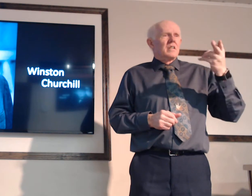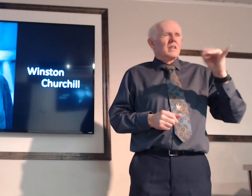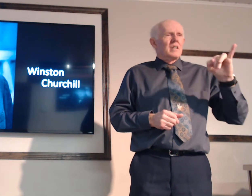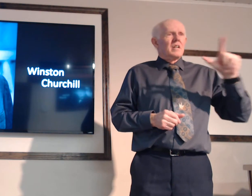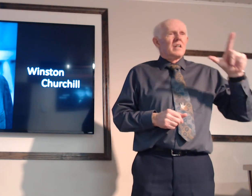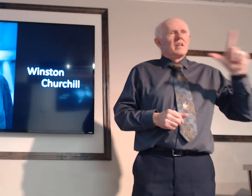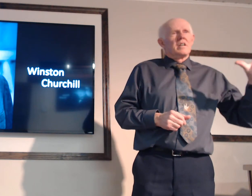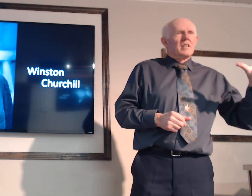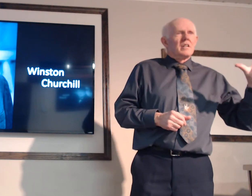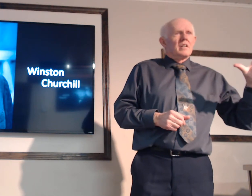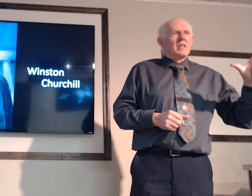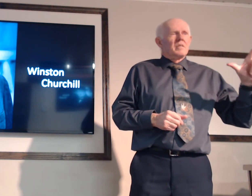Churchill,